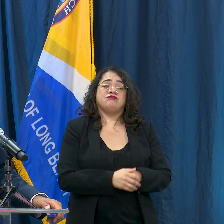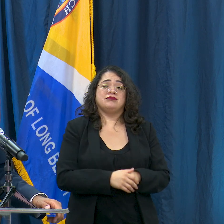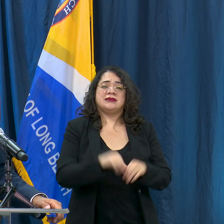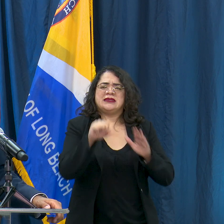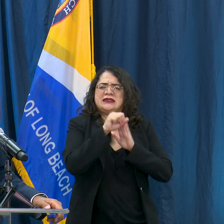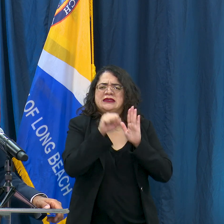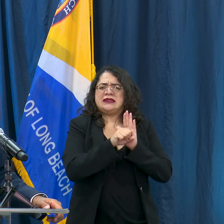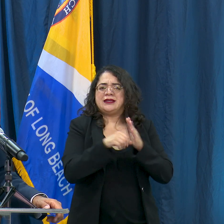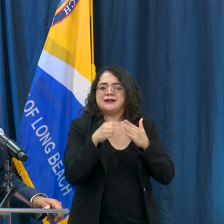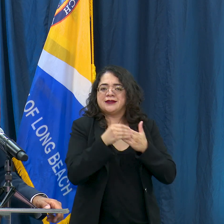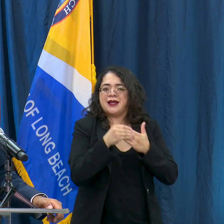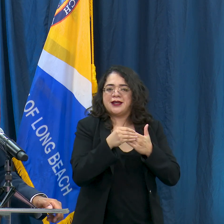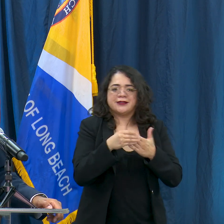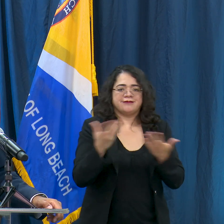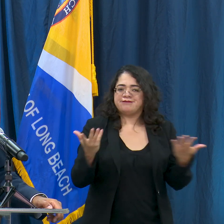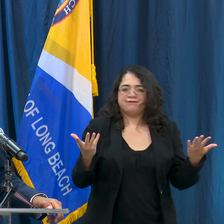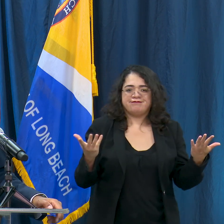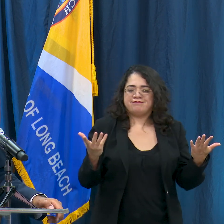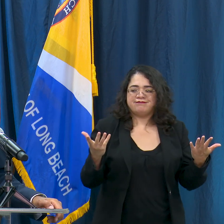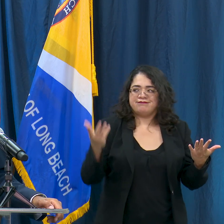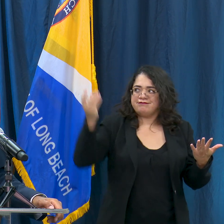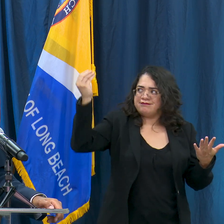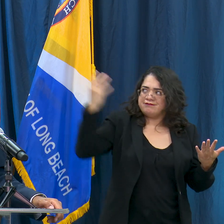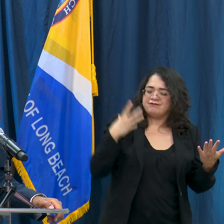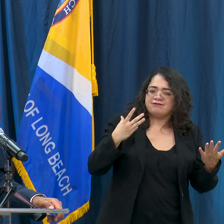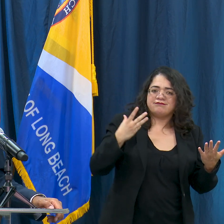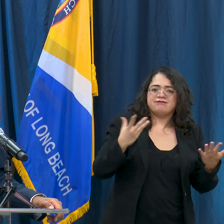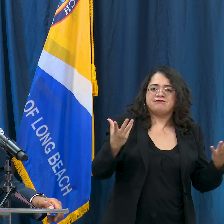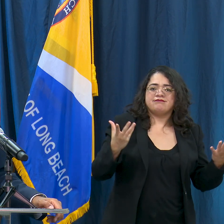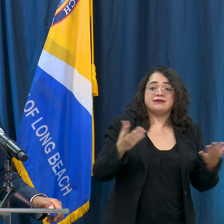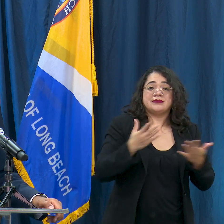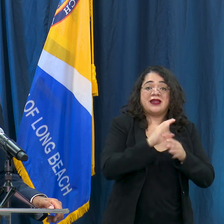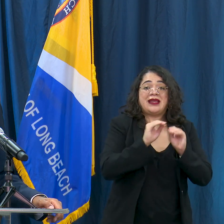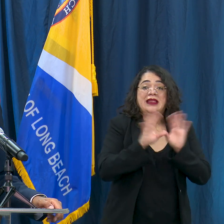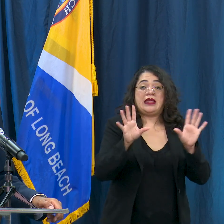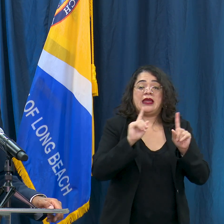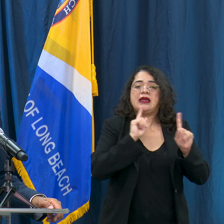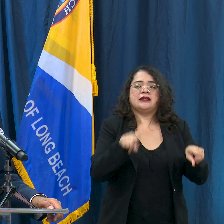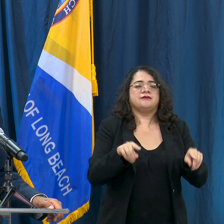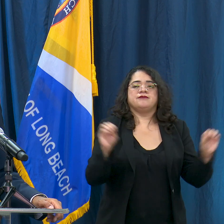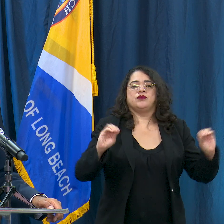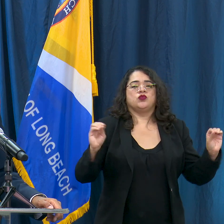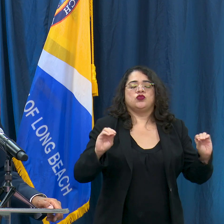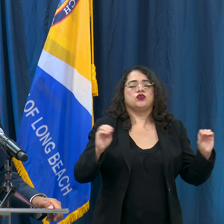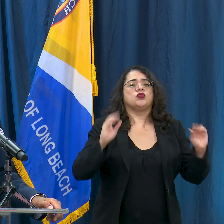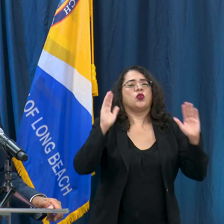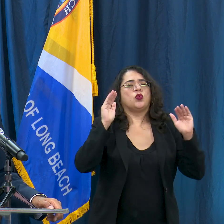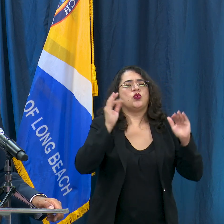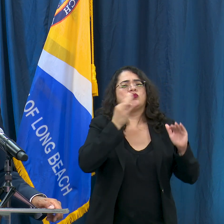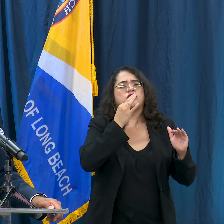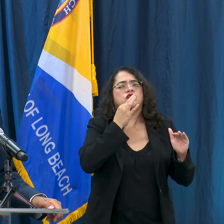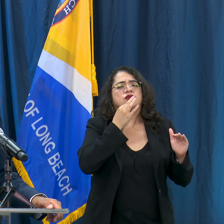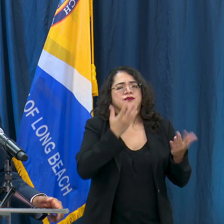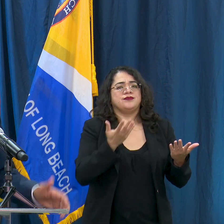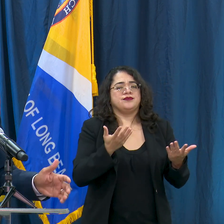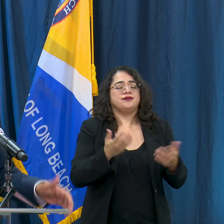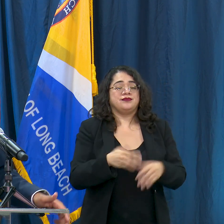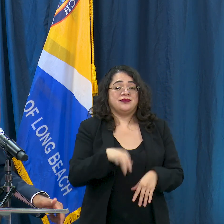state guidance yet. So we are unable to move forward and provide people with a clear answer yet. We hope to get that soon. And we think because July